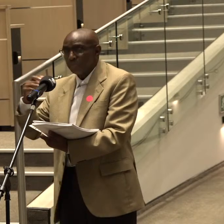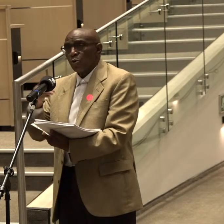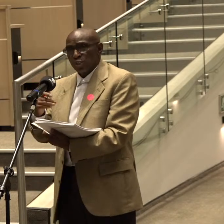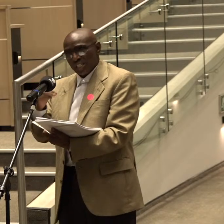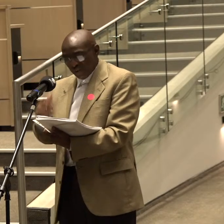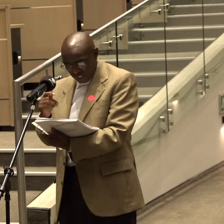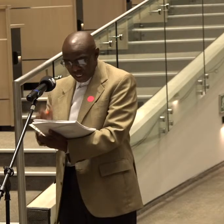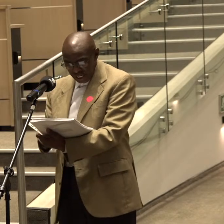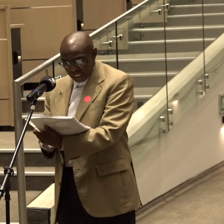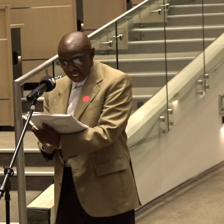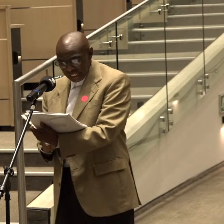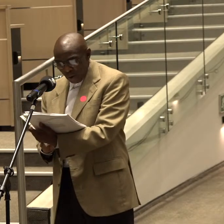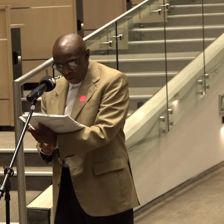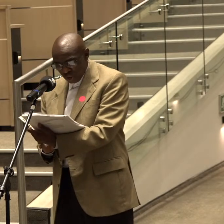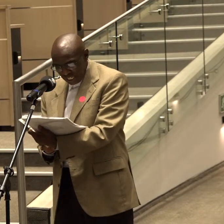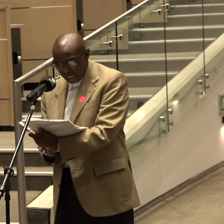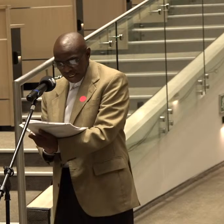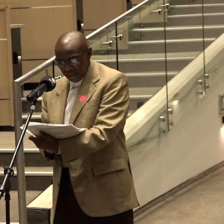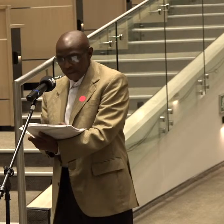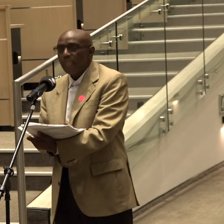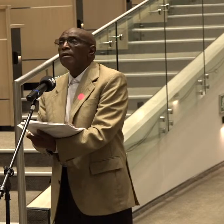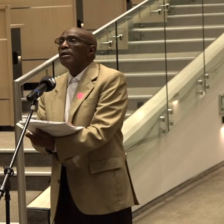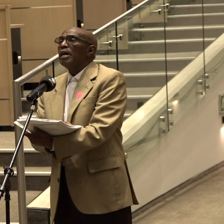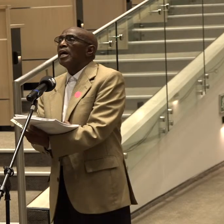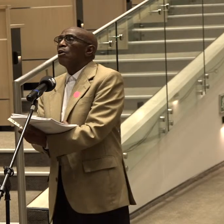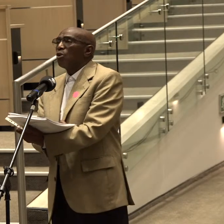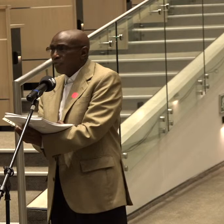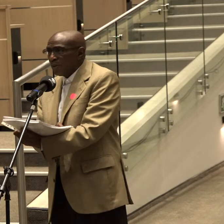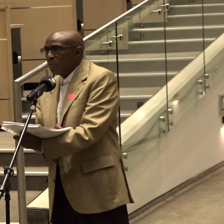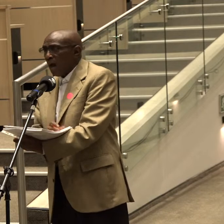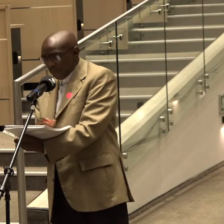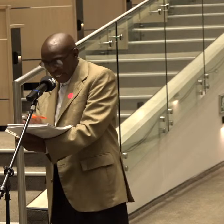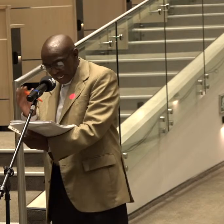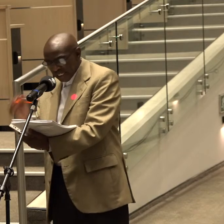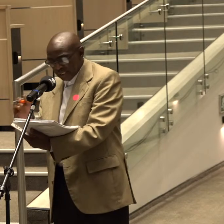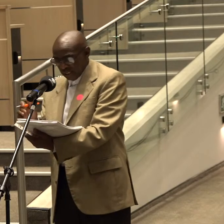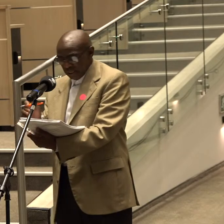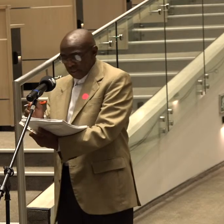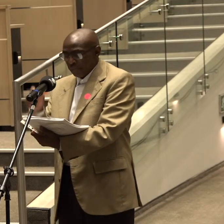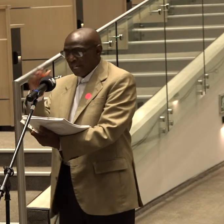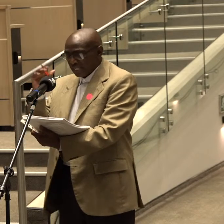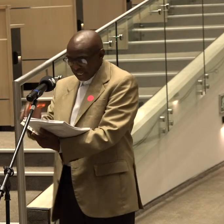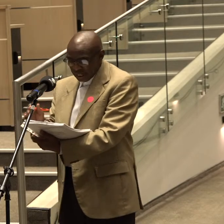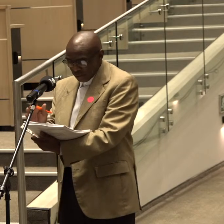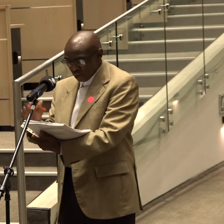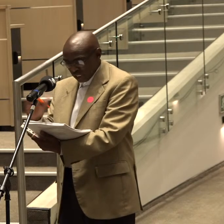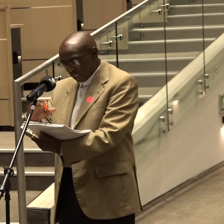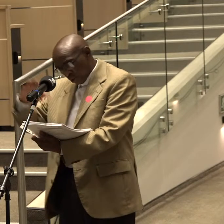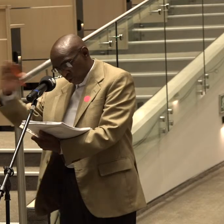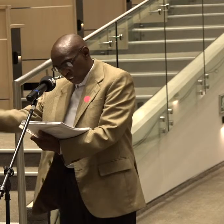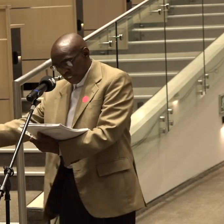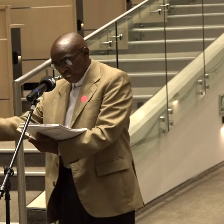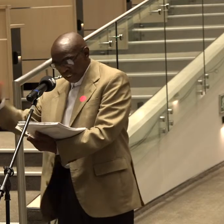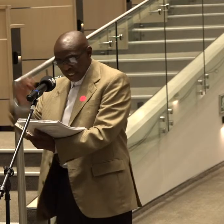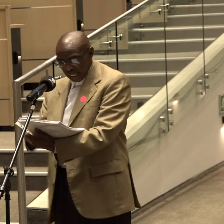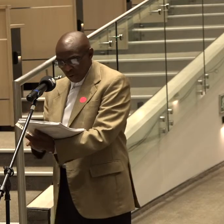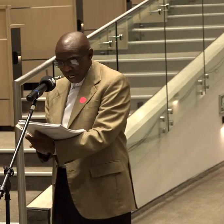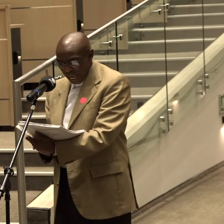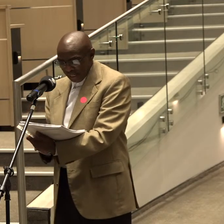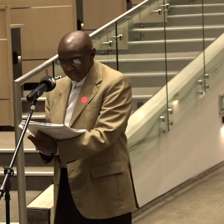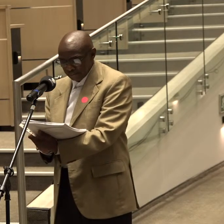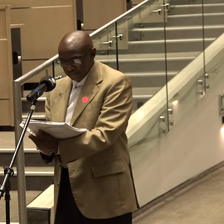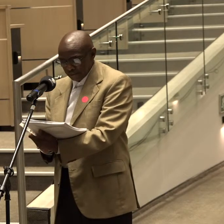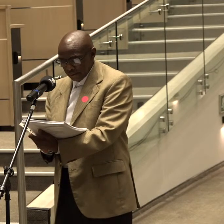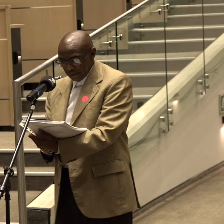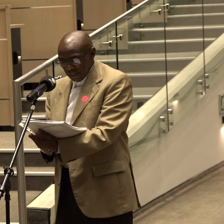built there because safety is our consent a lot of people are being killed by the train because they cross the